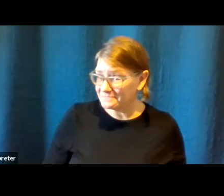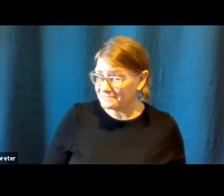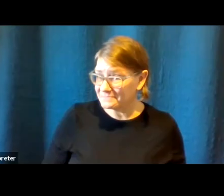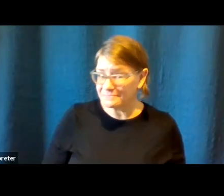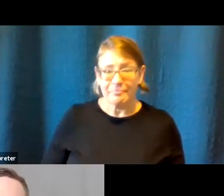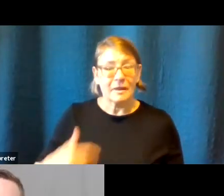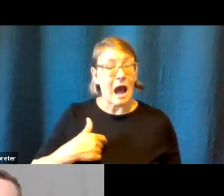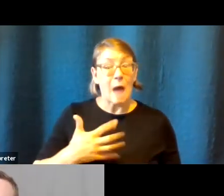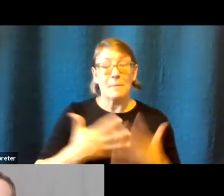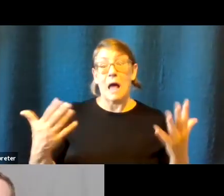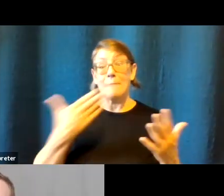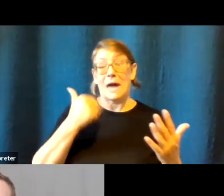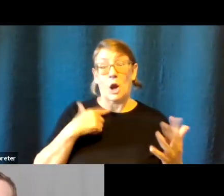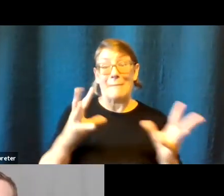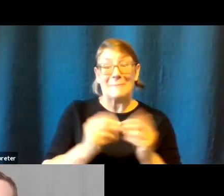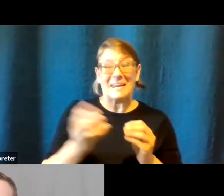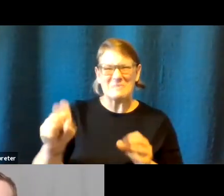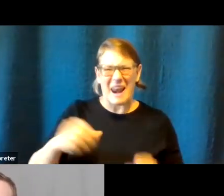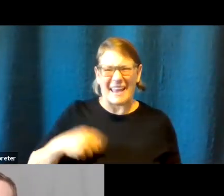I'm a lot better at meetings where I can see you.